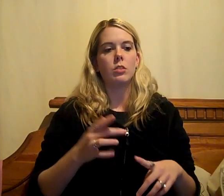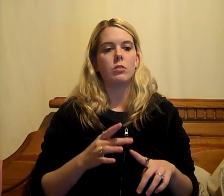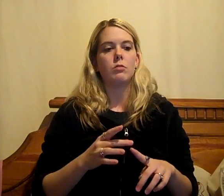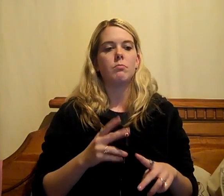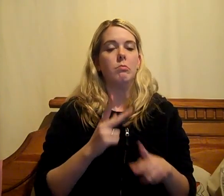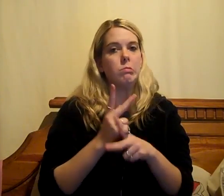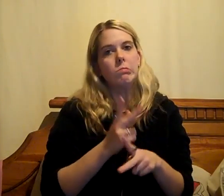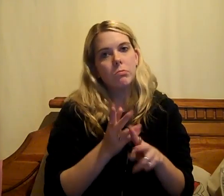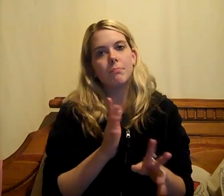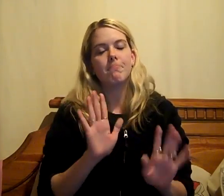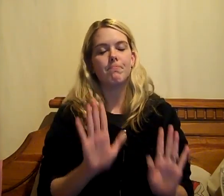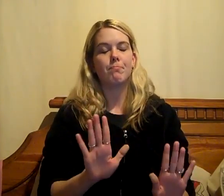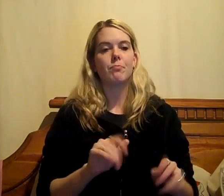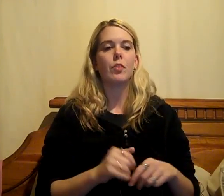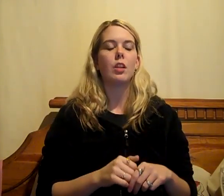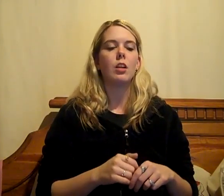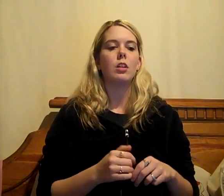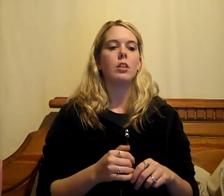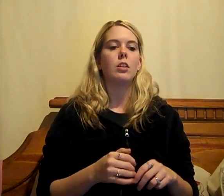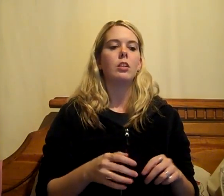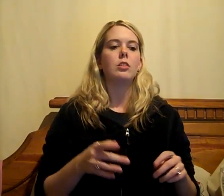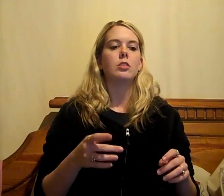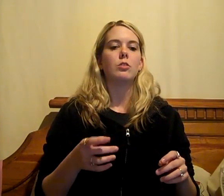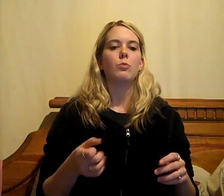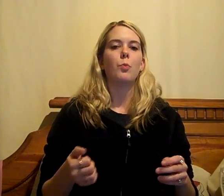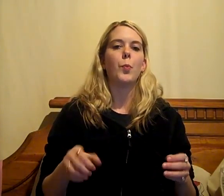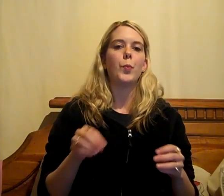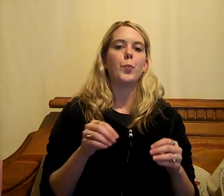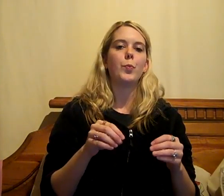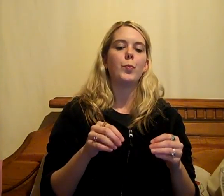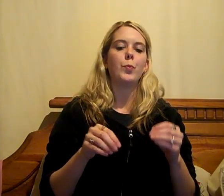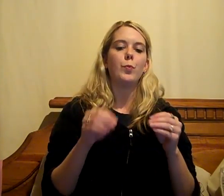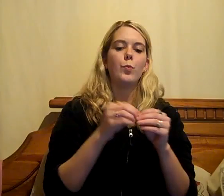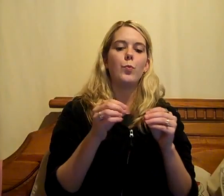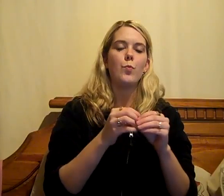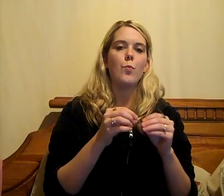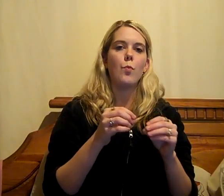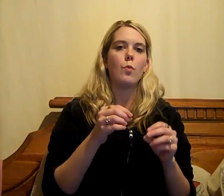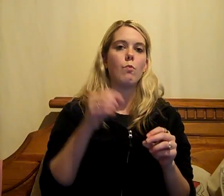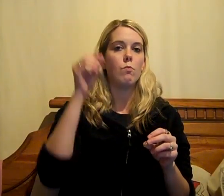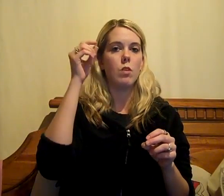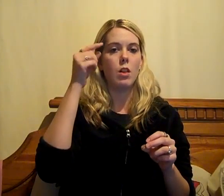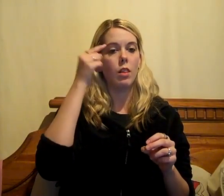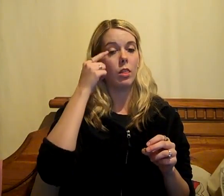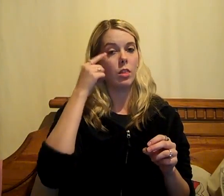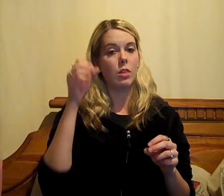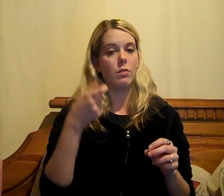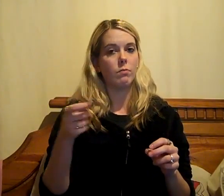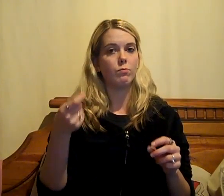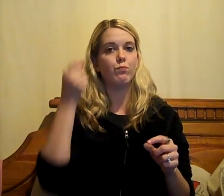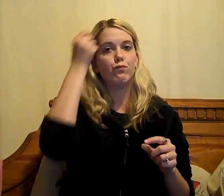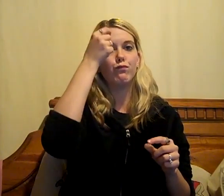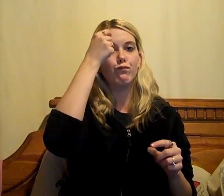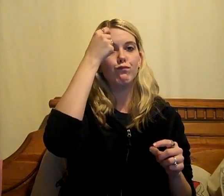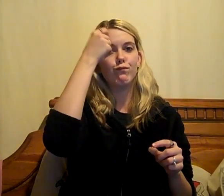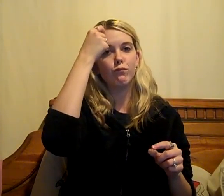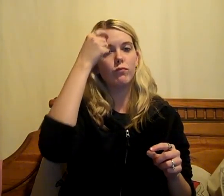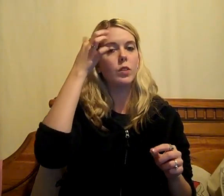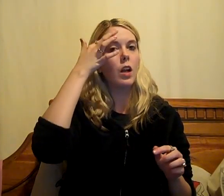said, this is going to dry clear, so it doesn't really matter if you're getting it around and on your skin. Why not? And